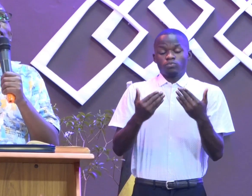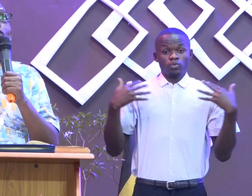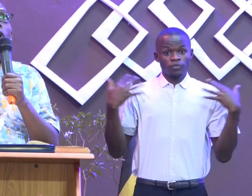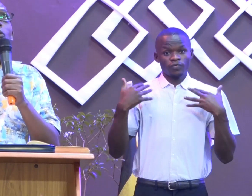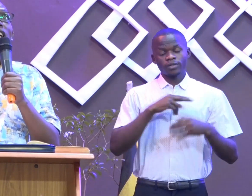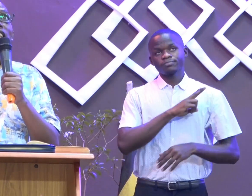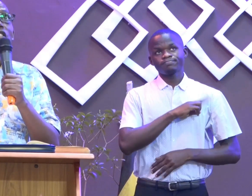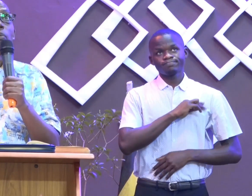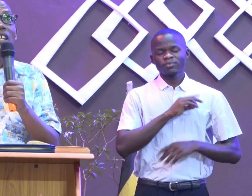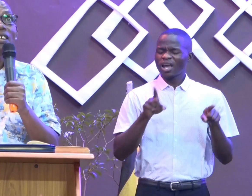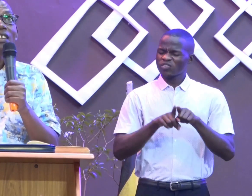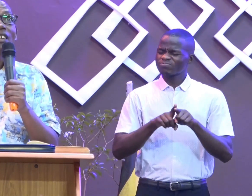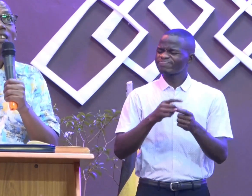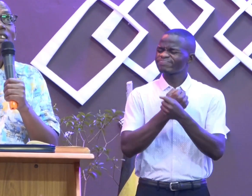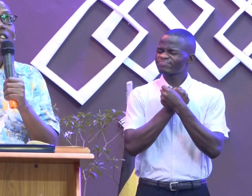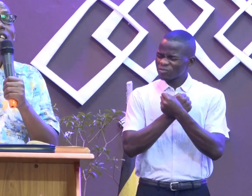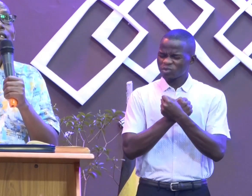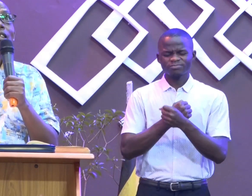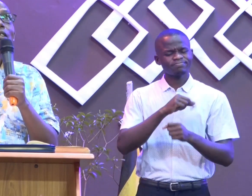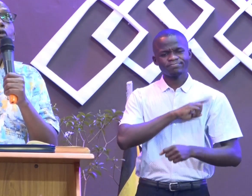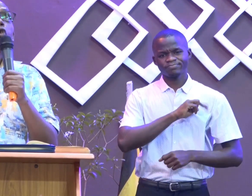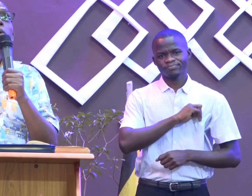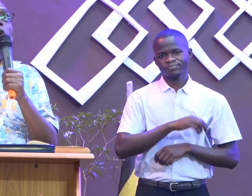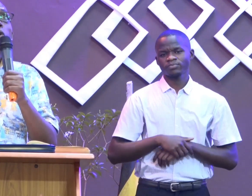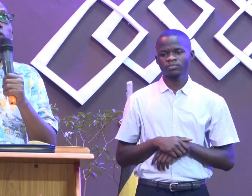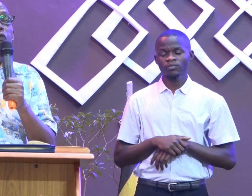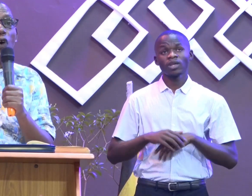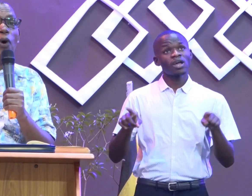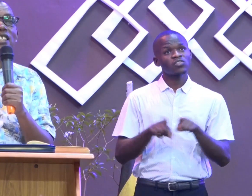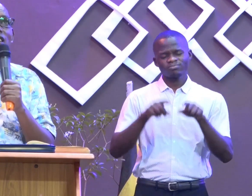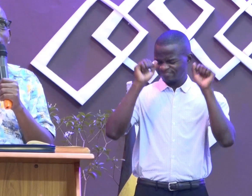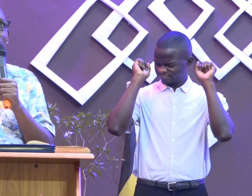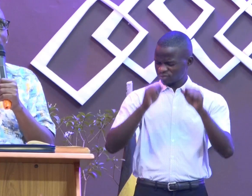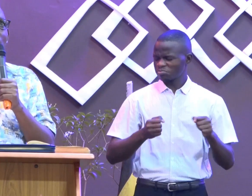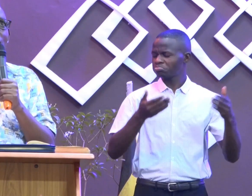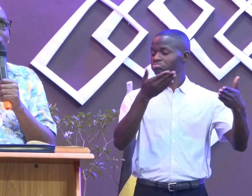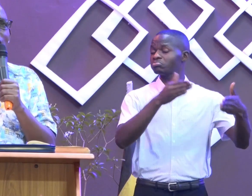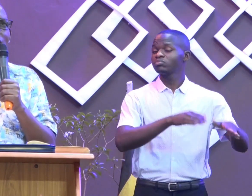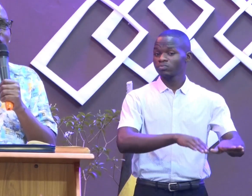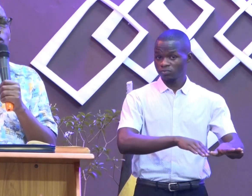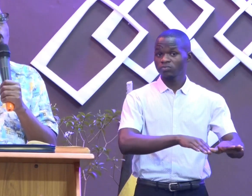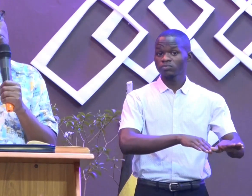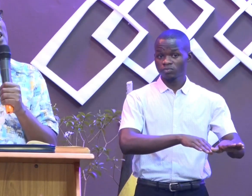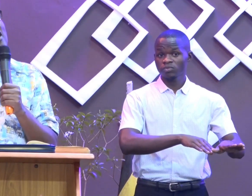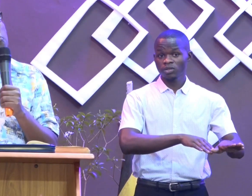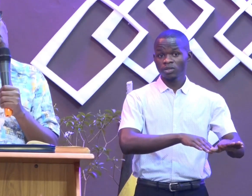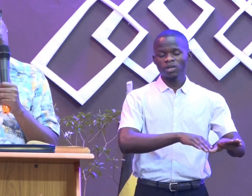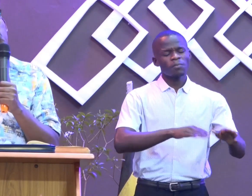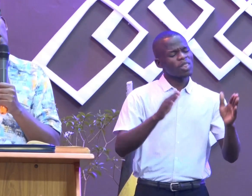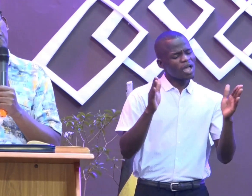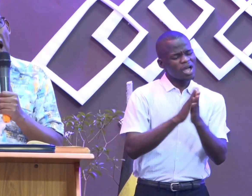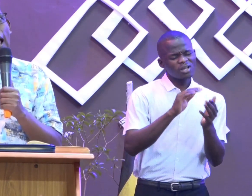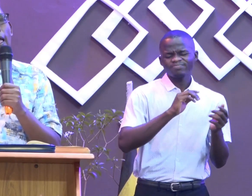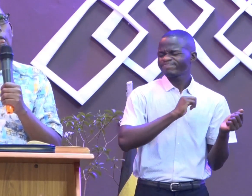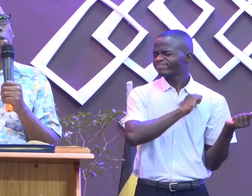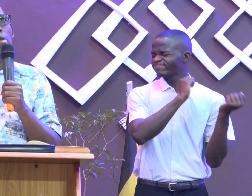fear sin. Tuewale chibi. Let us avoid sin. Tusobole okufa wachiri. That we can die at